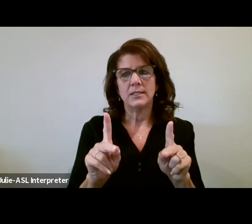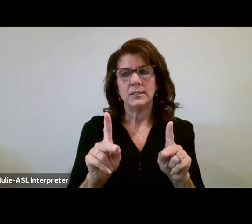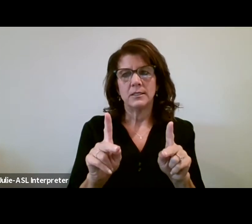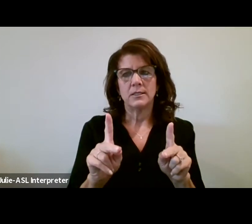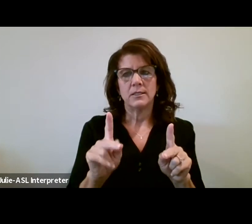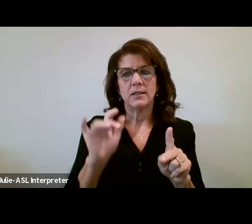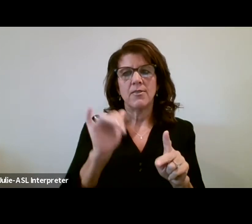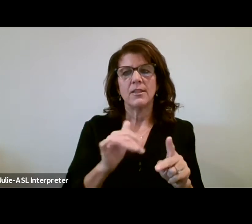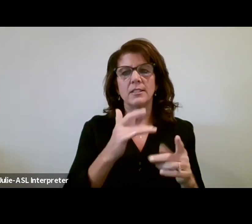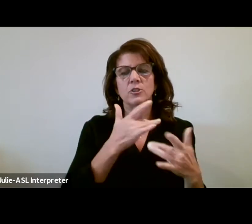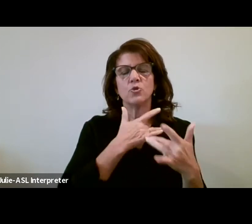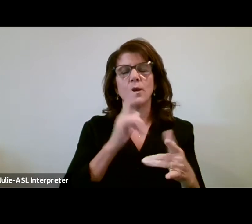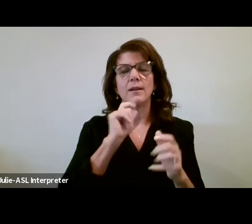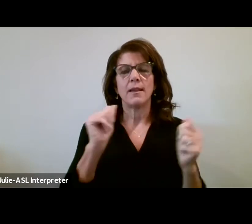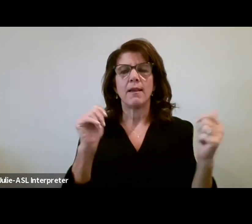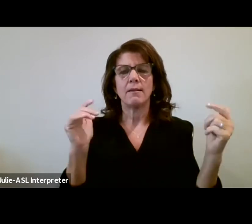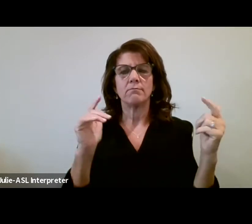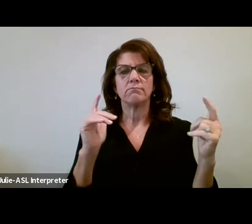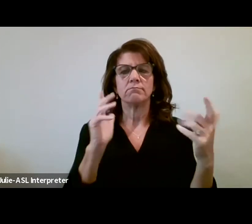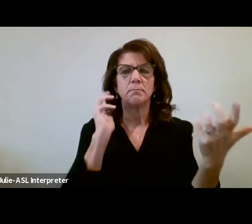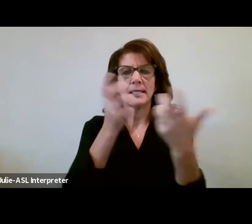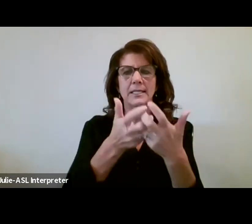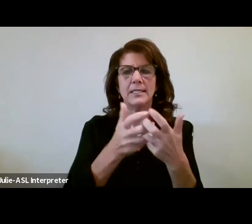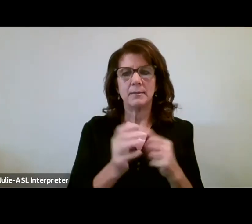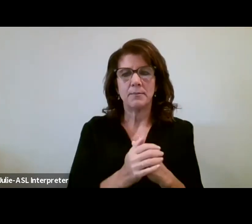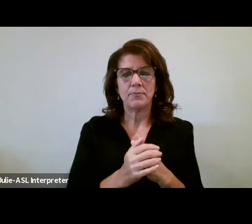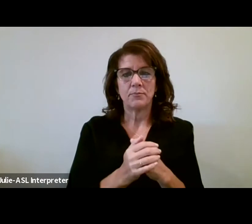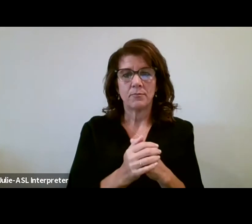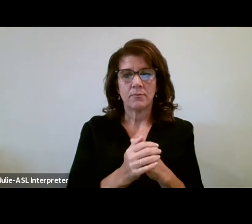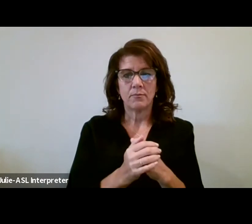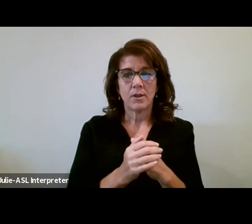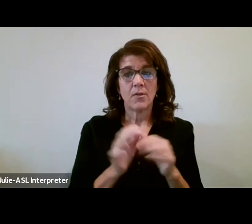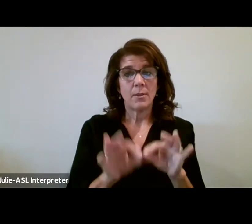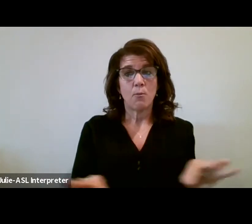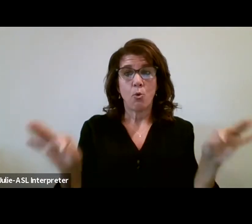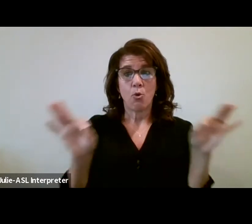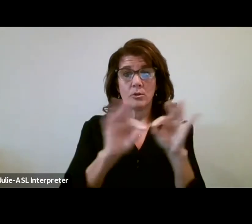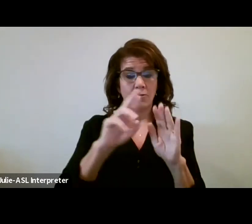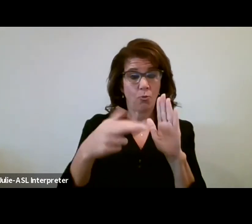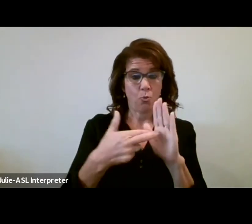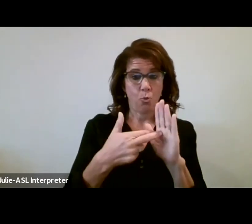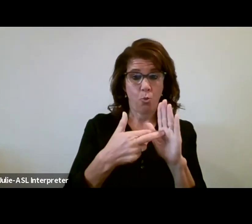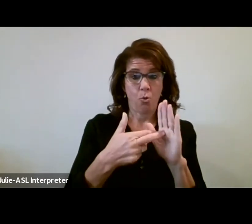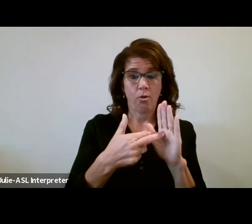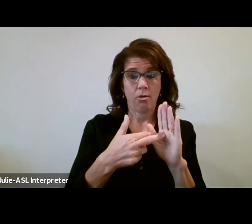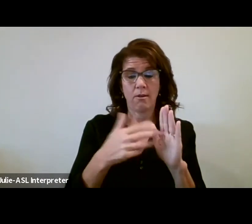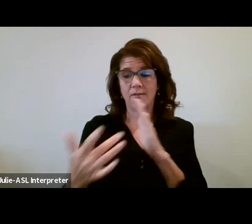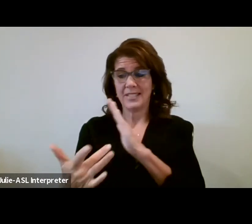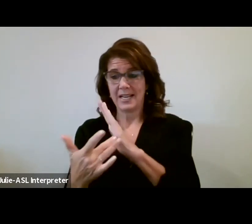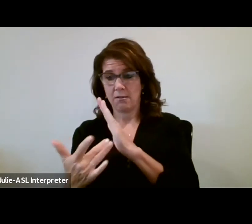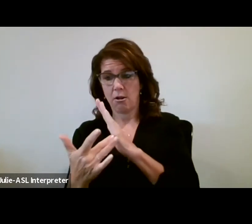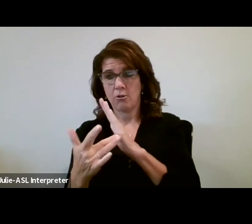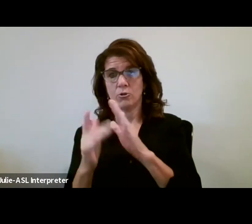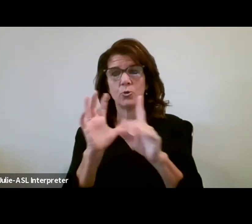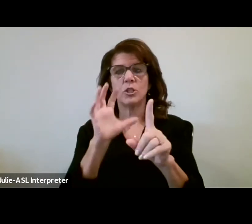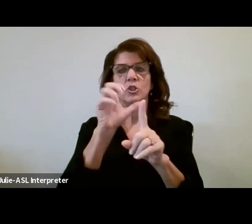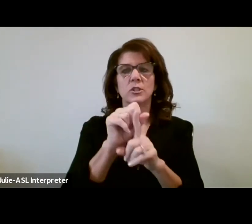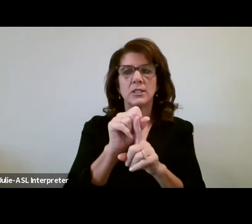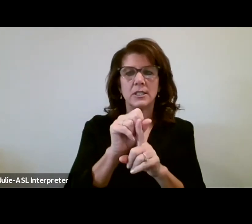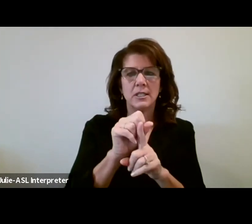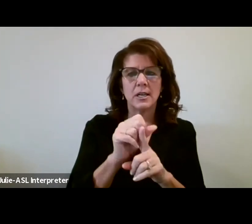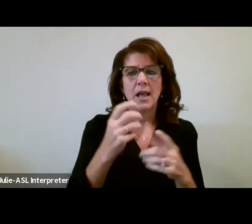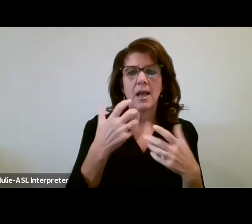this trend can mean. The importance of the role of technology in achieving healthier